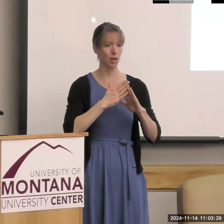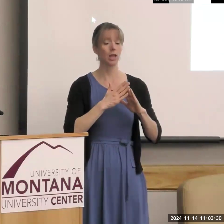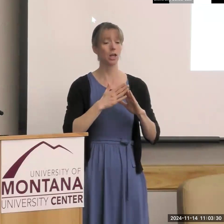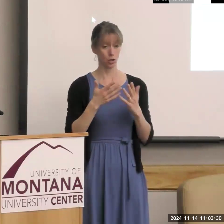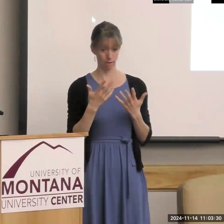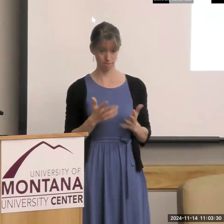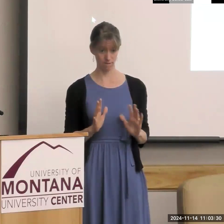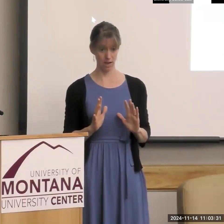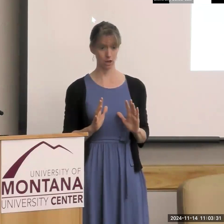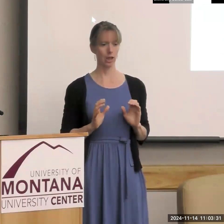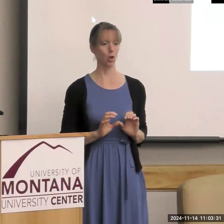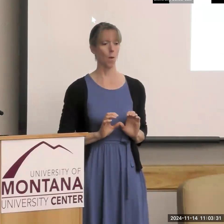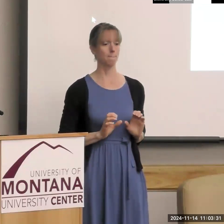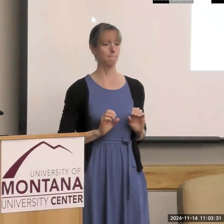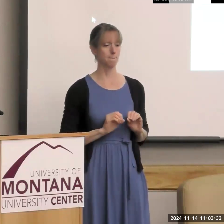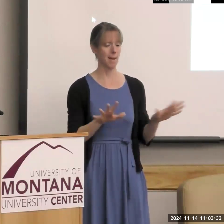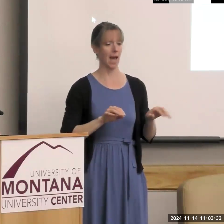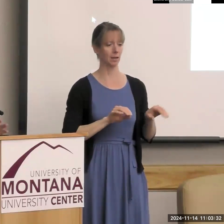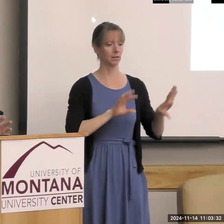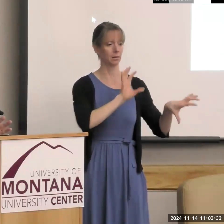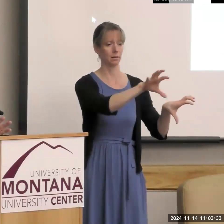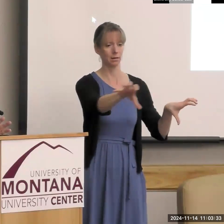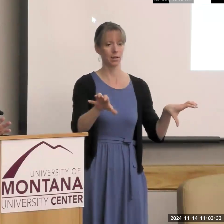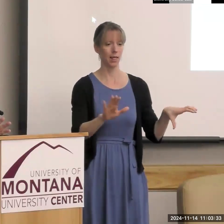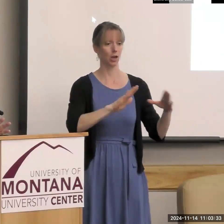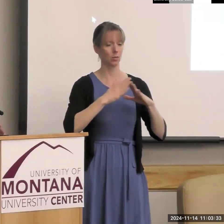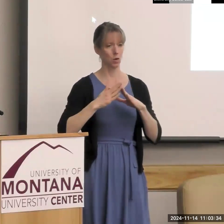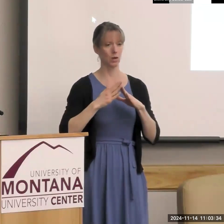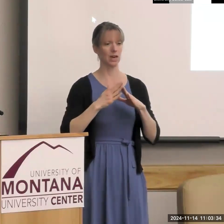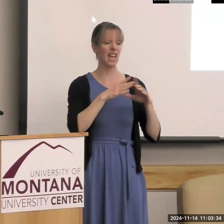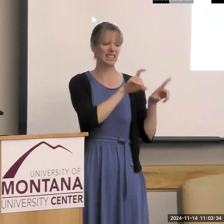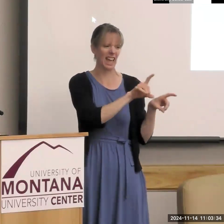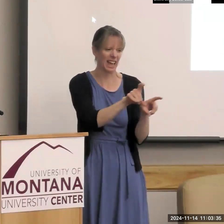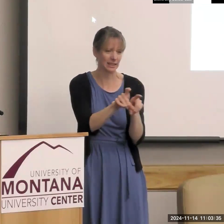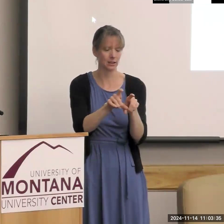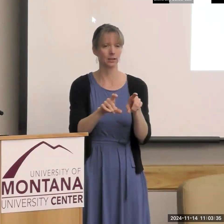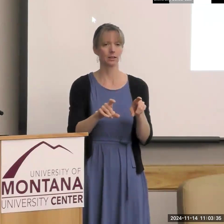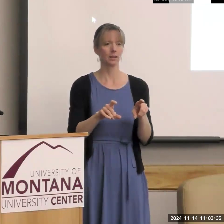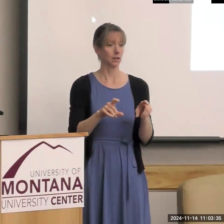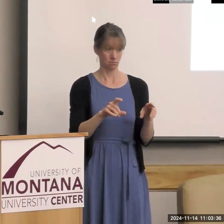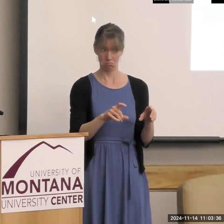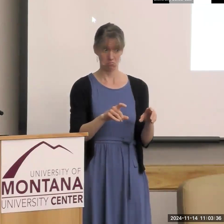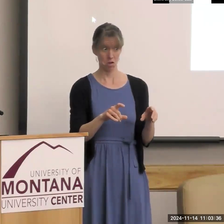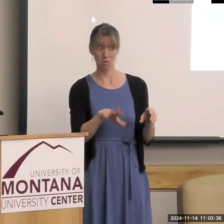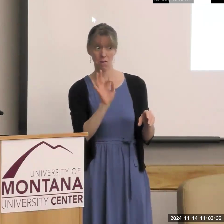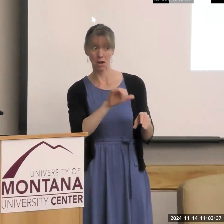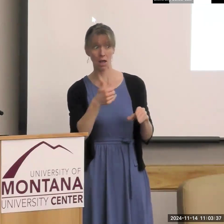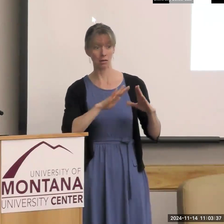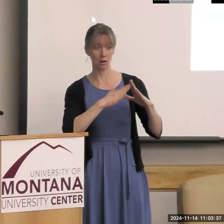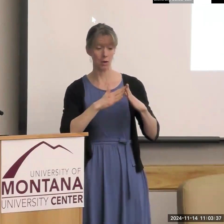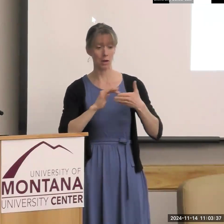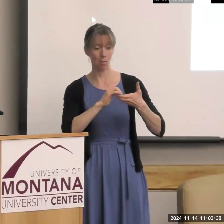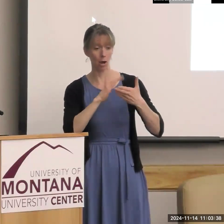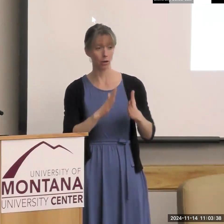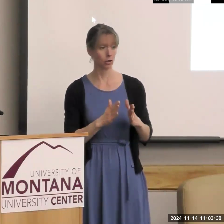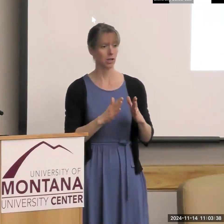strategy. Again, very, very open expectation. If you identified other community partners that were going to be involved in it, give